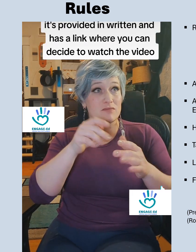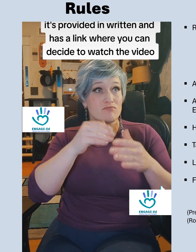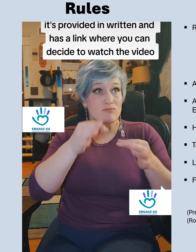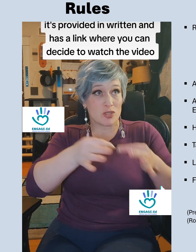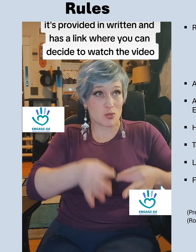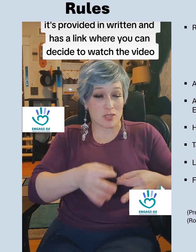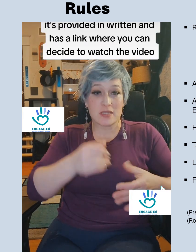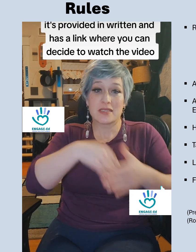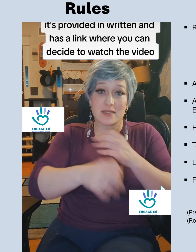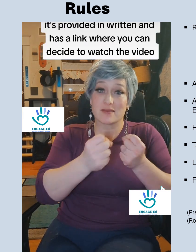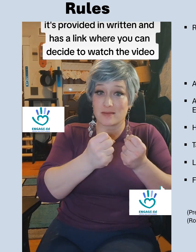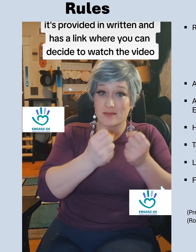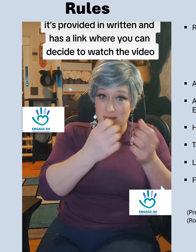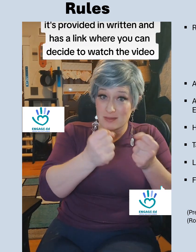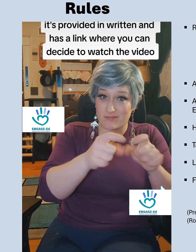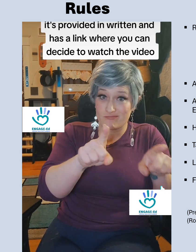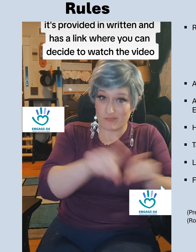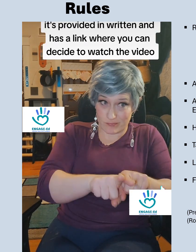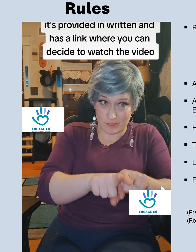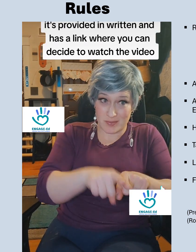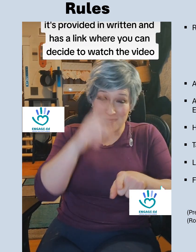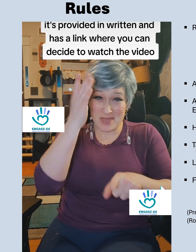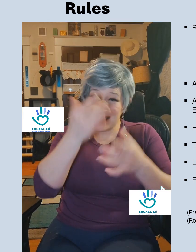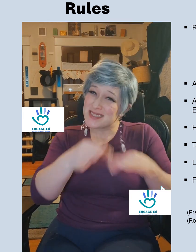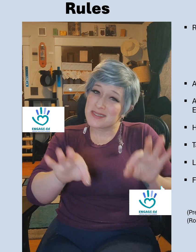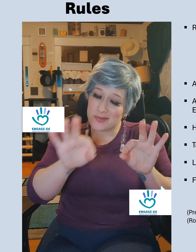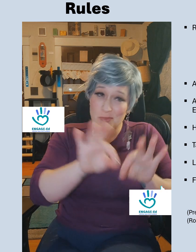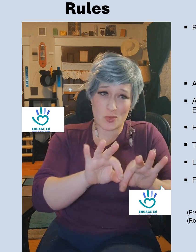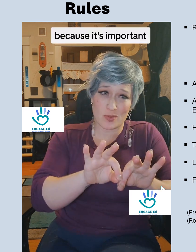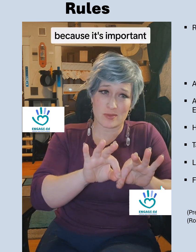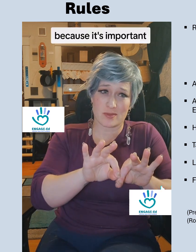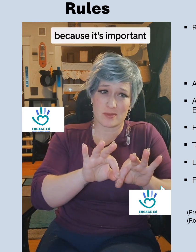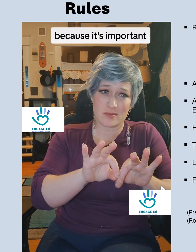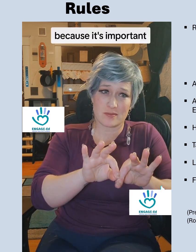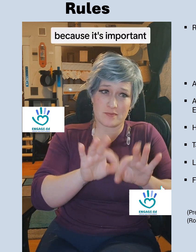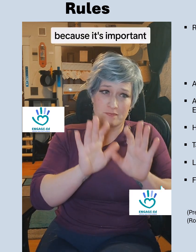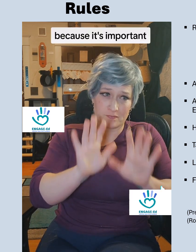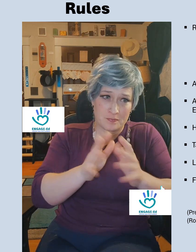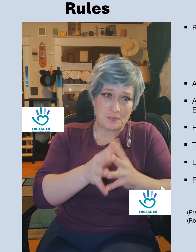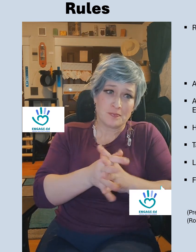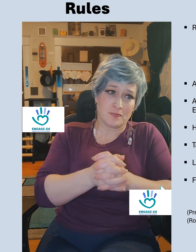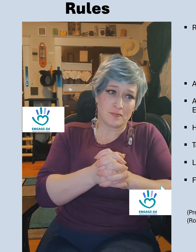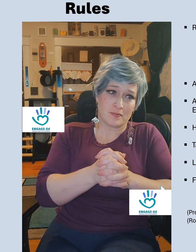link where you can decide to watch the video because it's important.